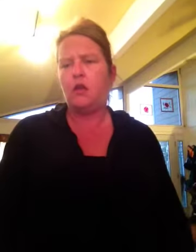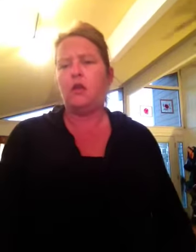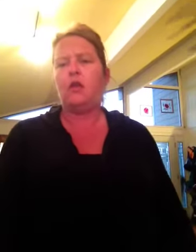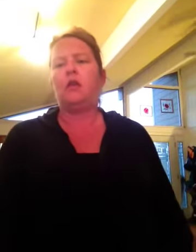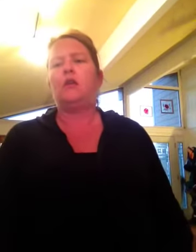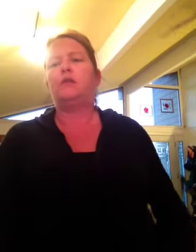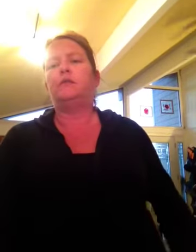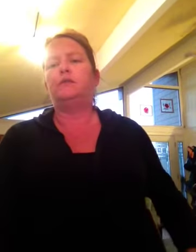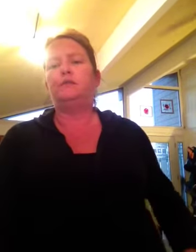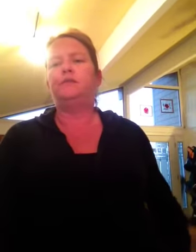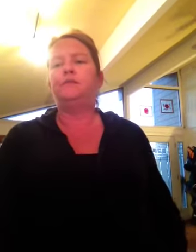Go ahead.